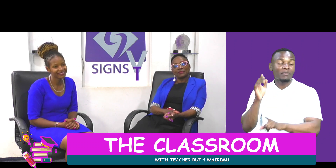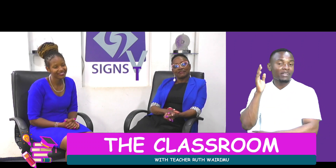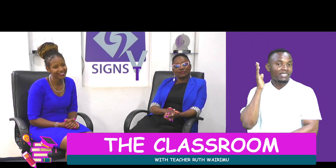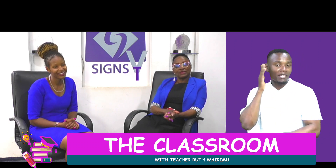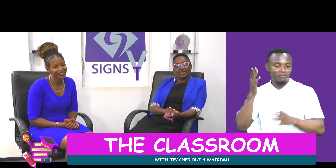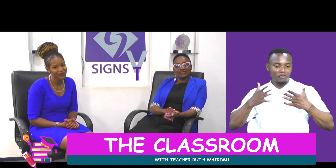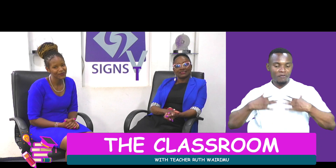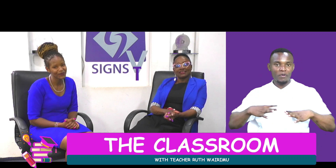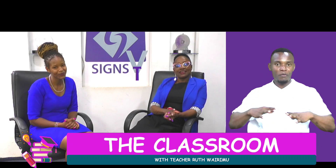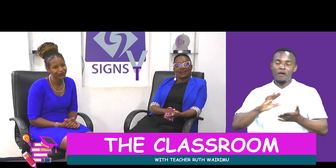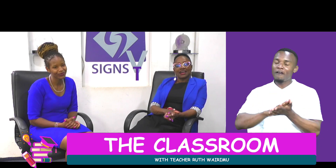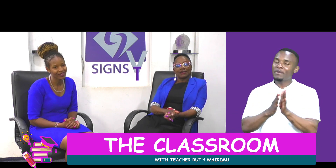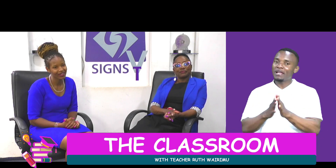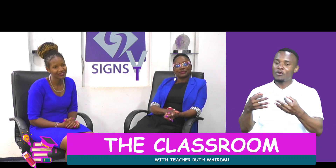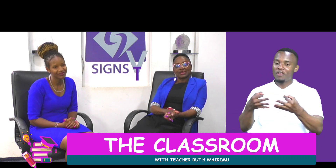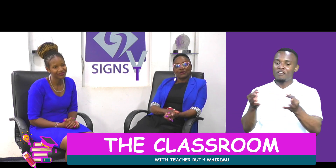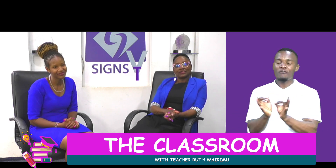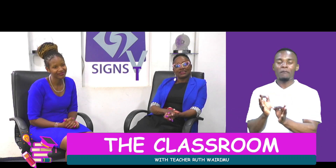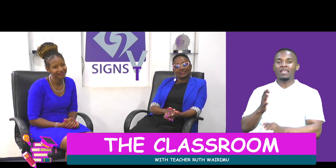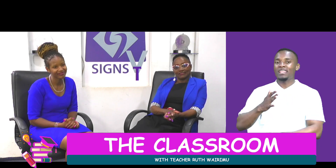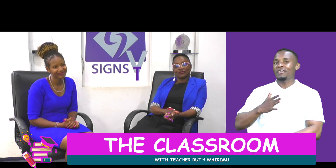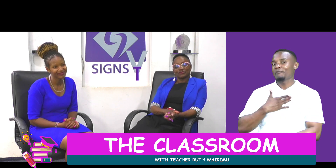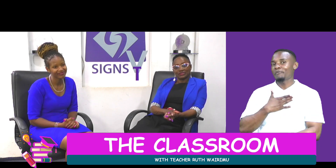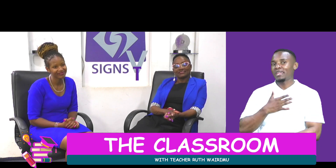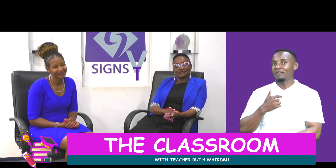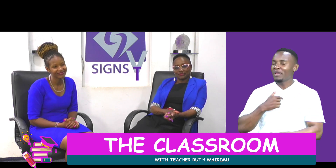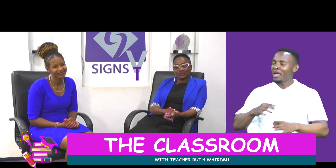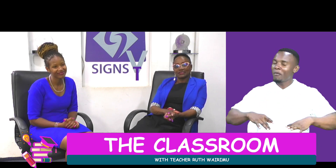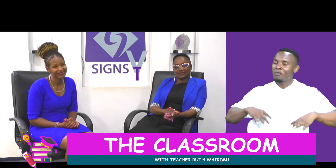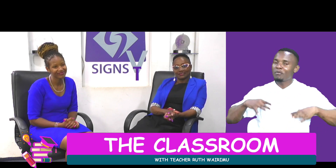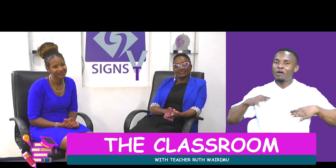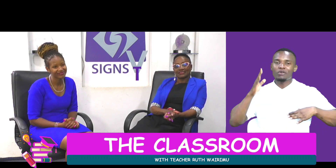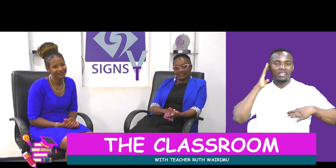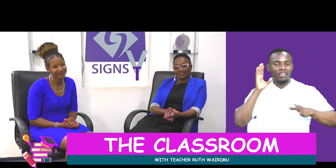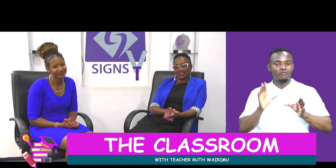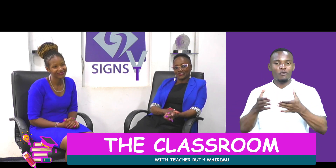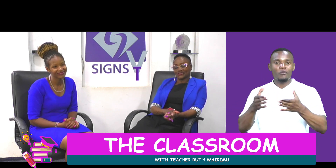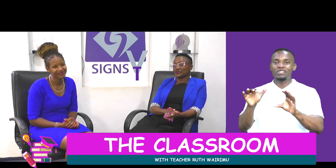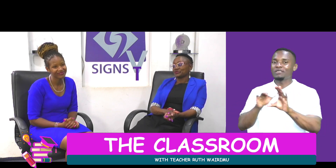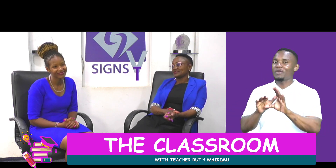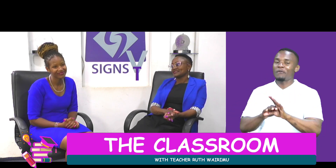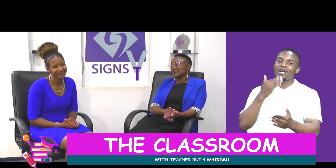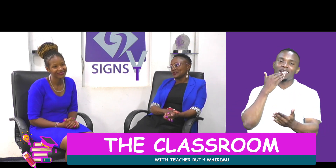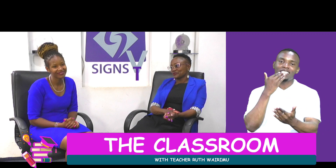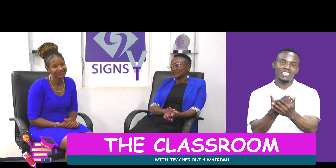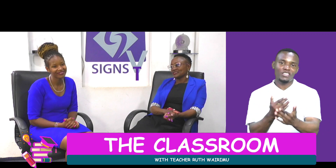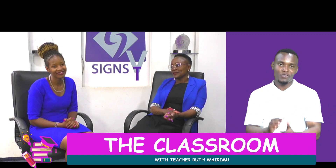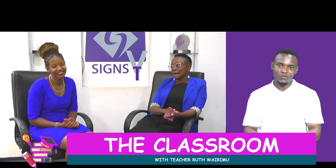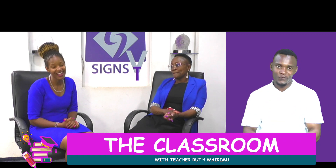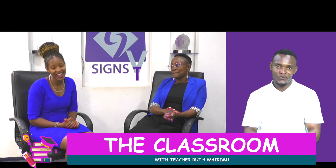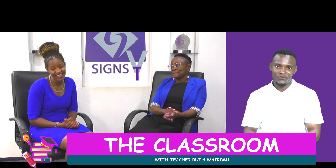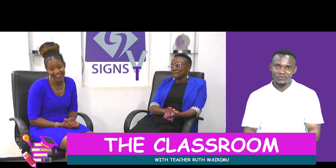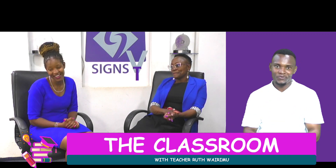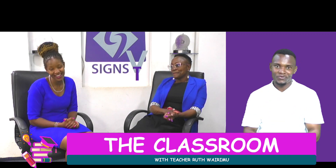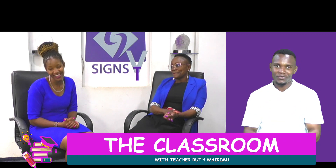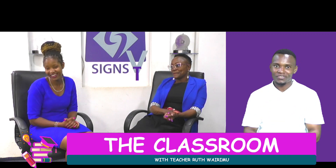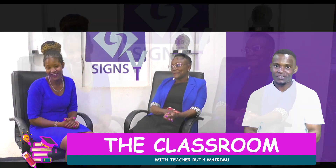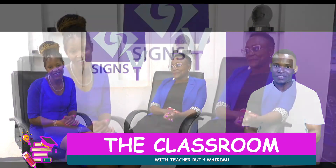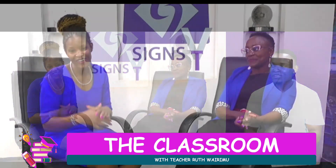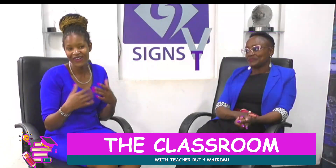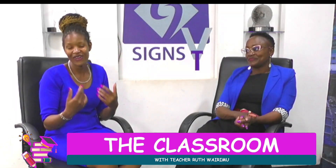become my family. I am proud deaf community member. Yeah, thank you so much.